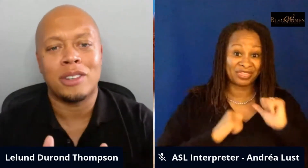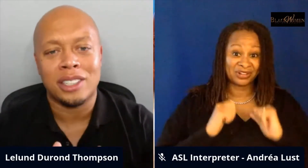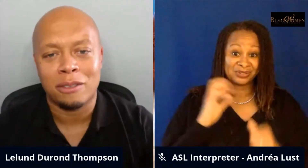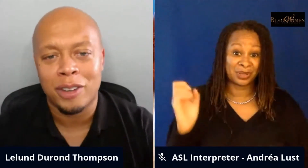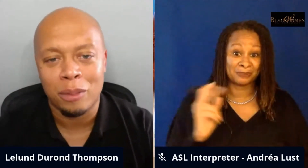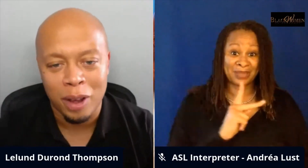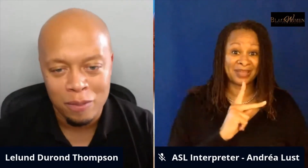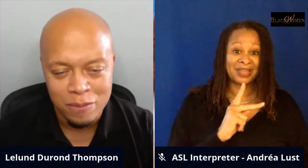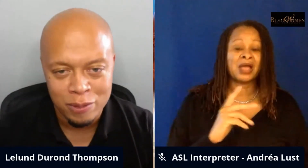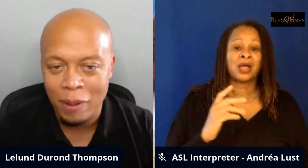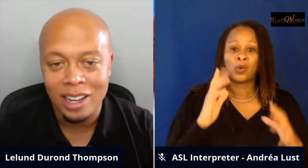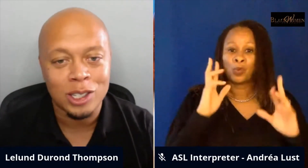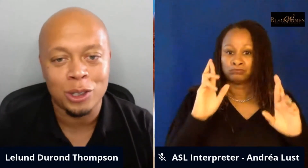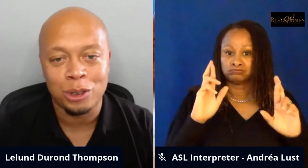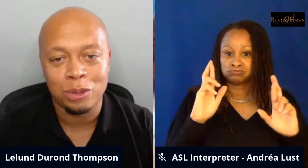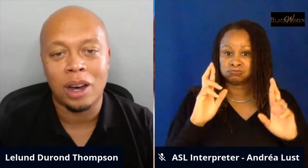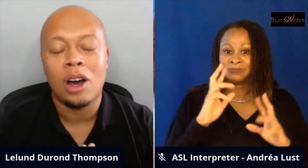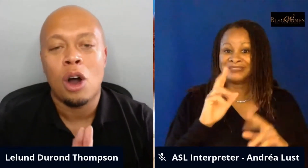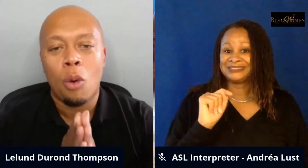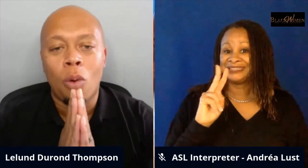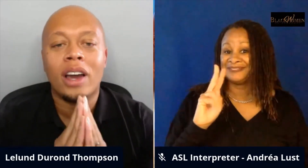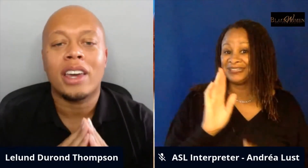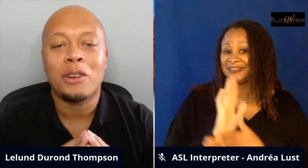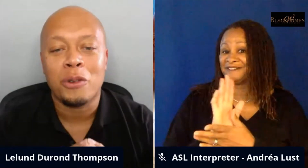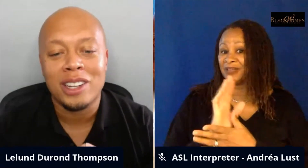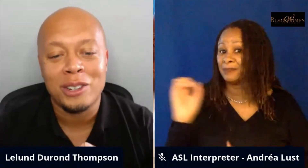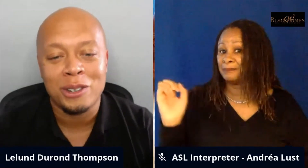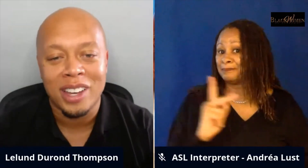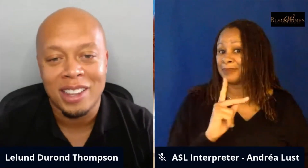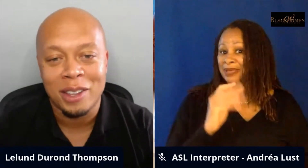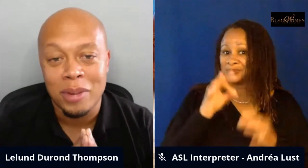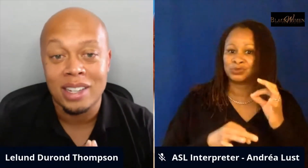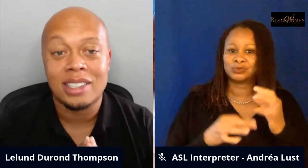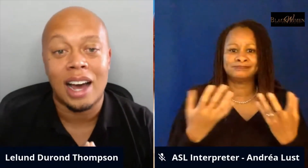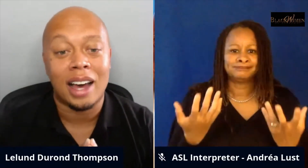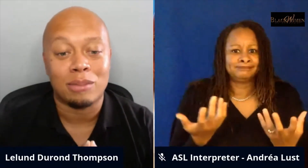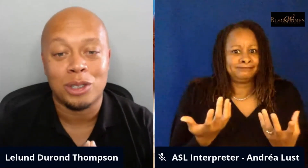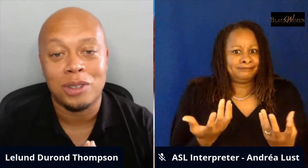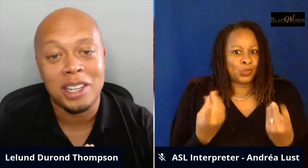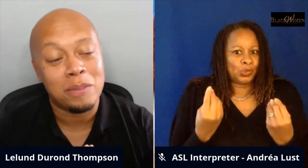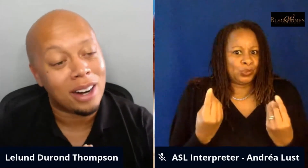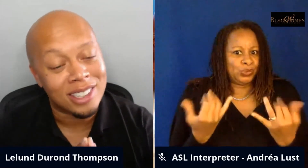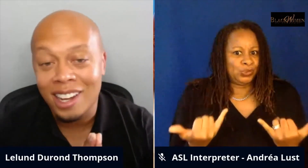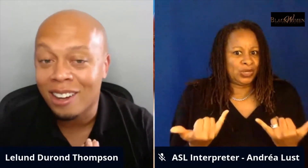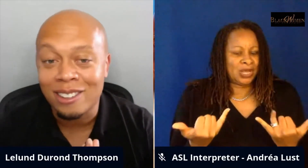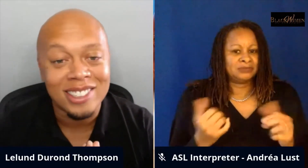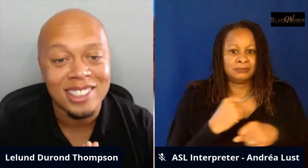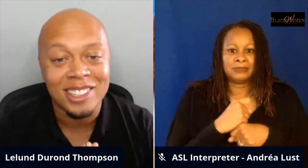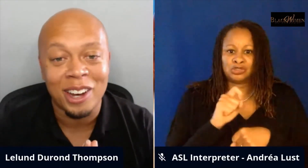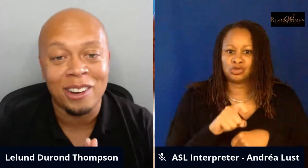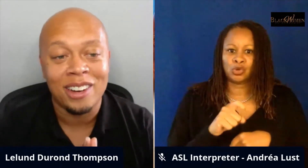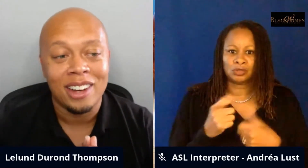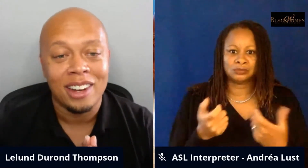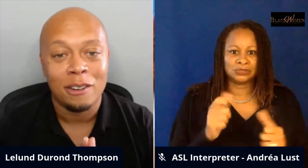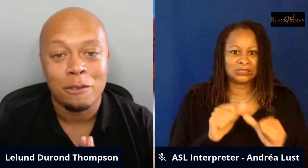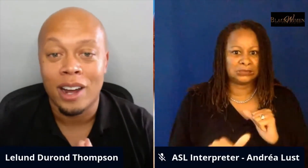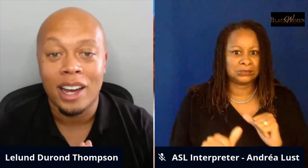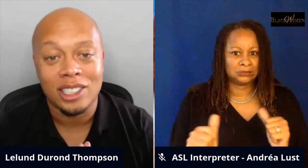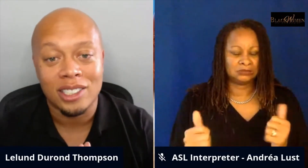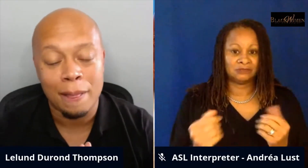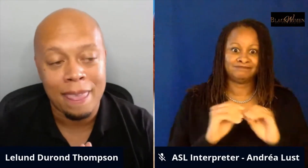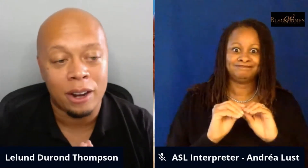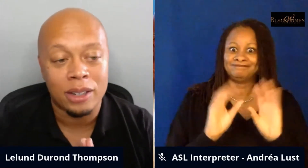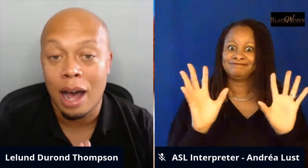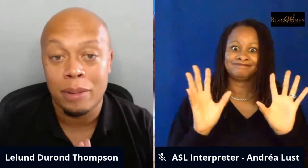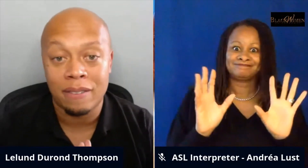that television and film comes back soon. But what can we do in the meantime to keep ourselves,